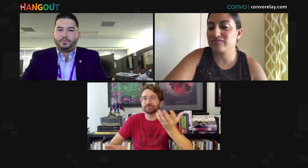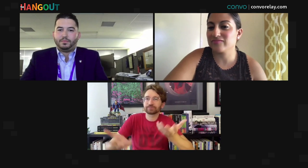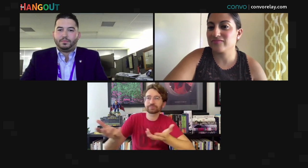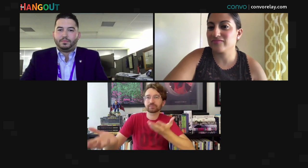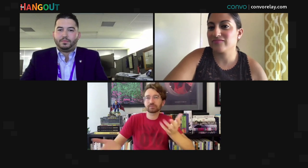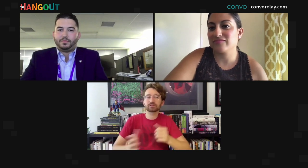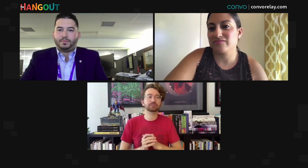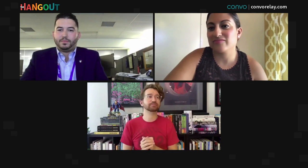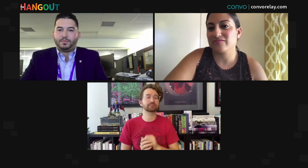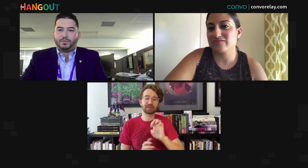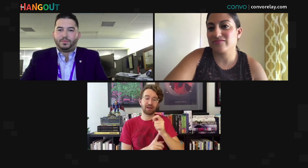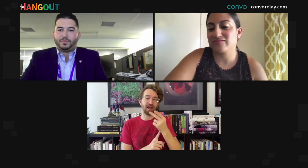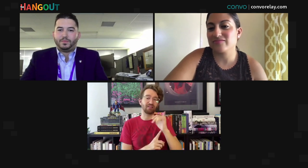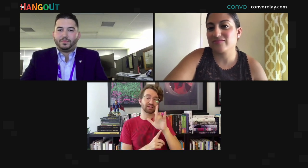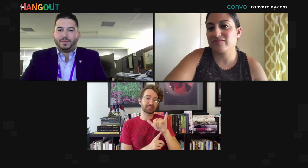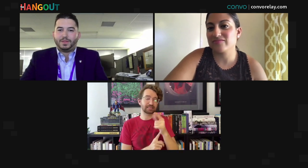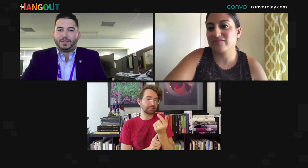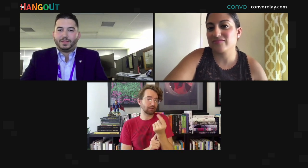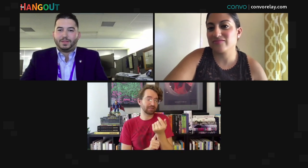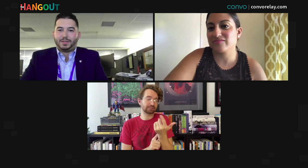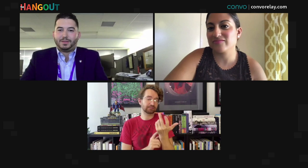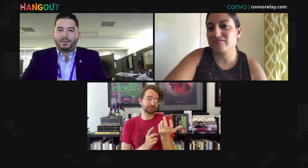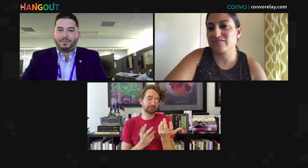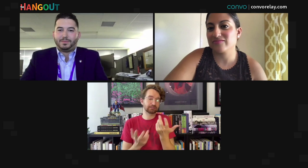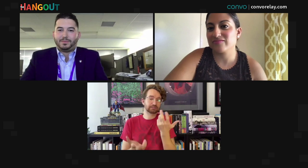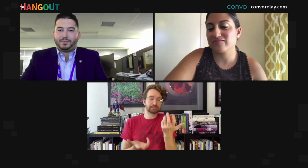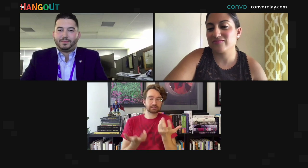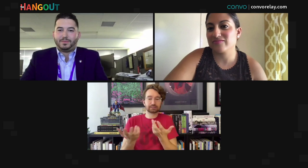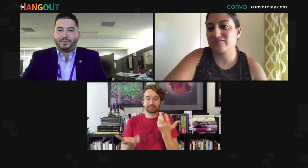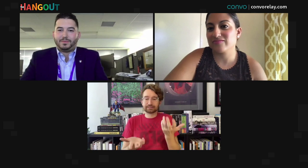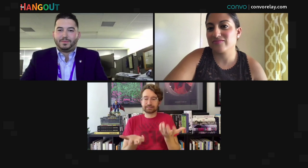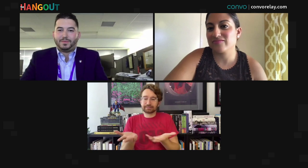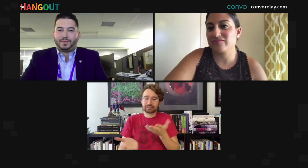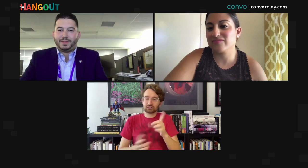that I do. And I know it's ethically